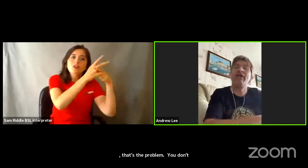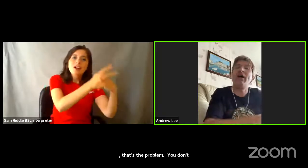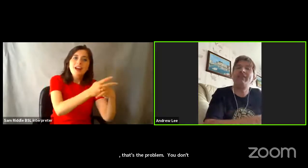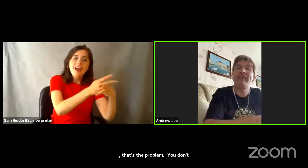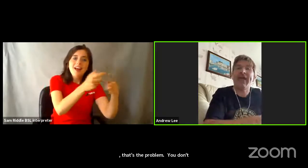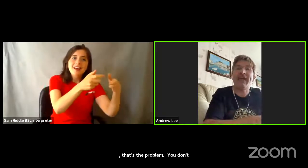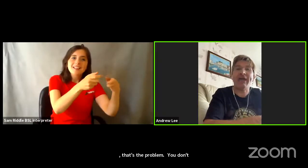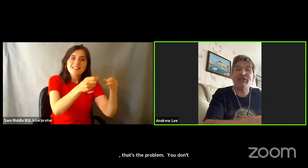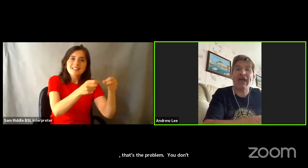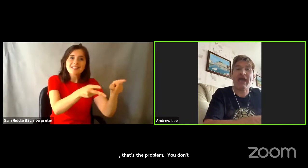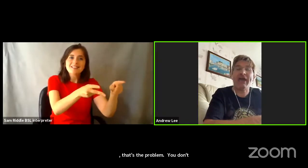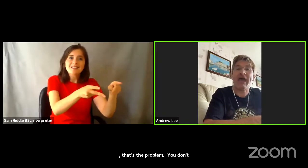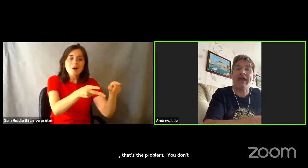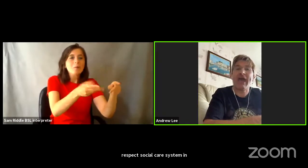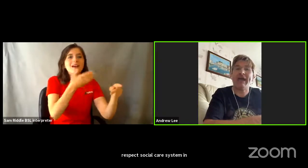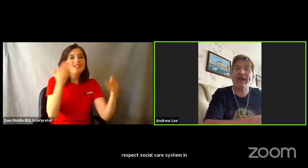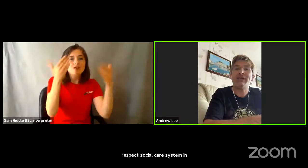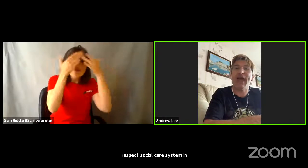you recognize the